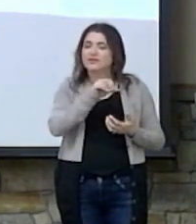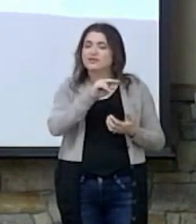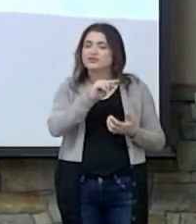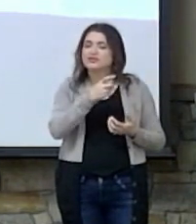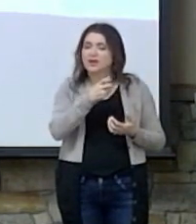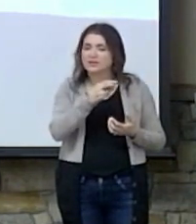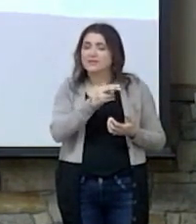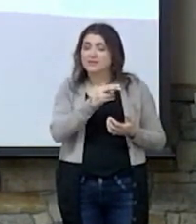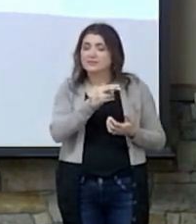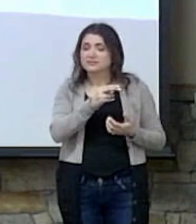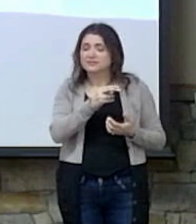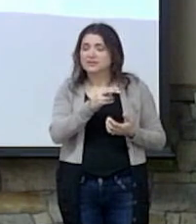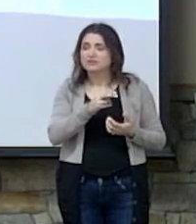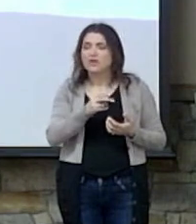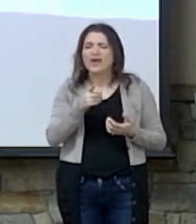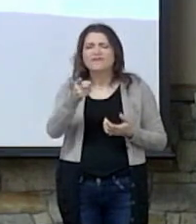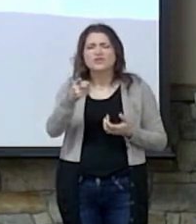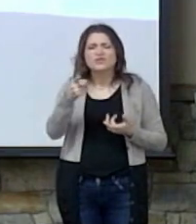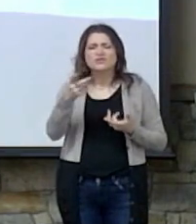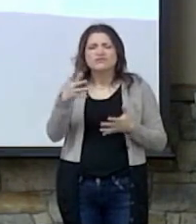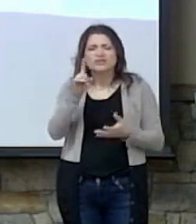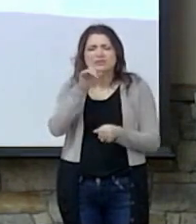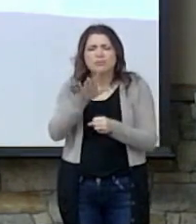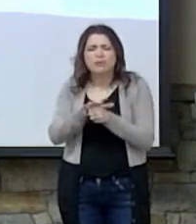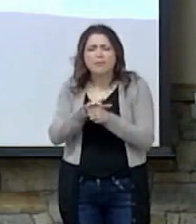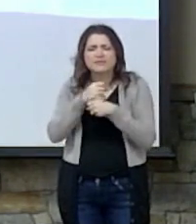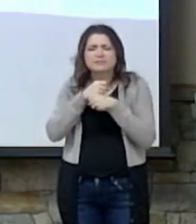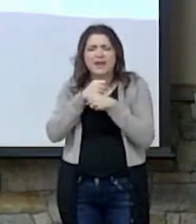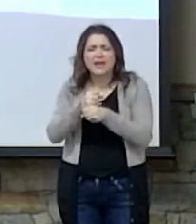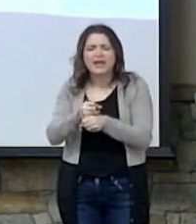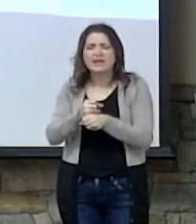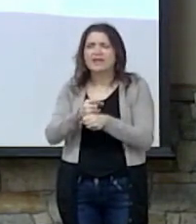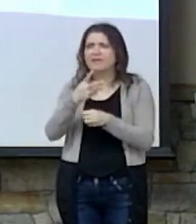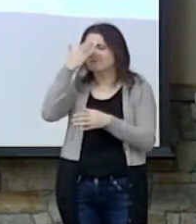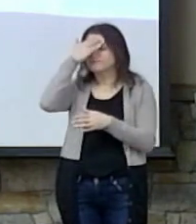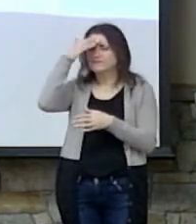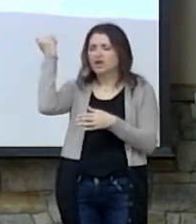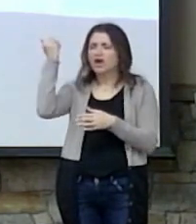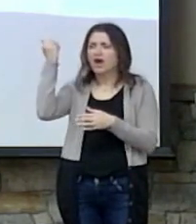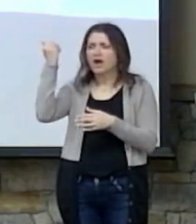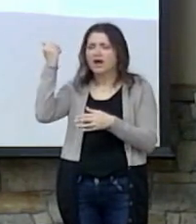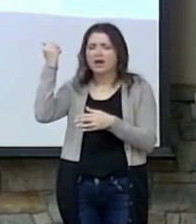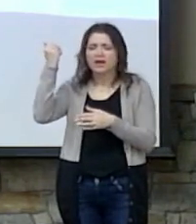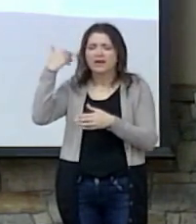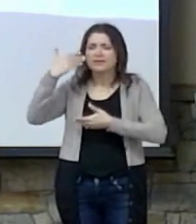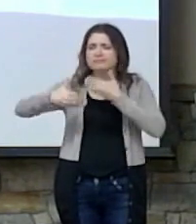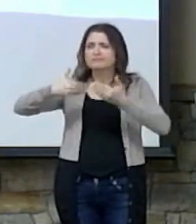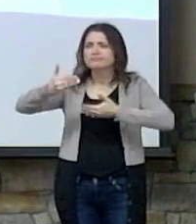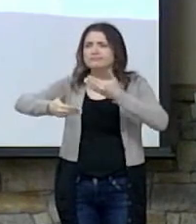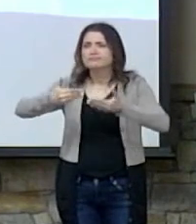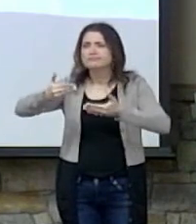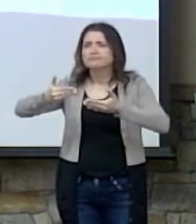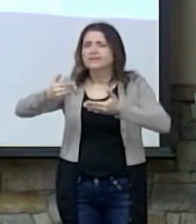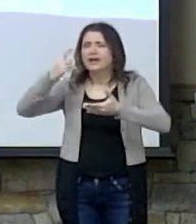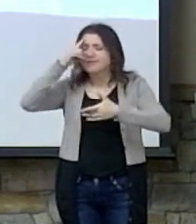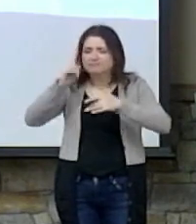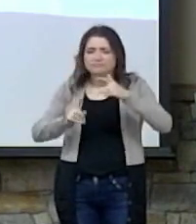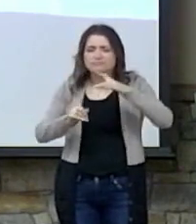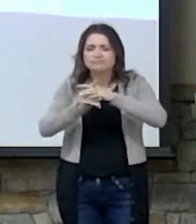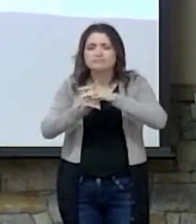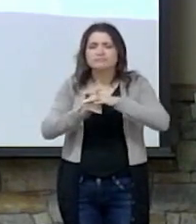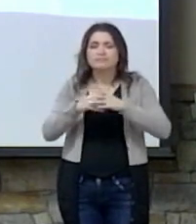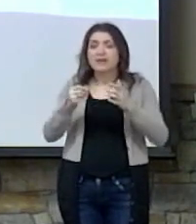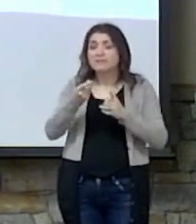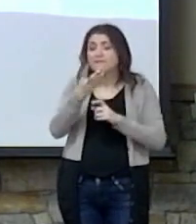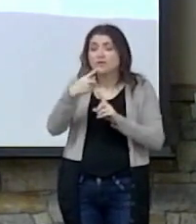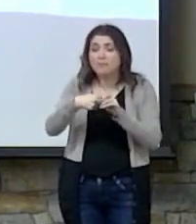passes, it kind of slips your mind? Maybe it's not something that you have to fulfill immediately. And maybe it's several